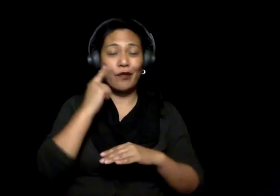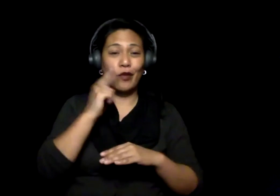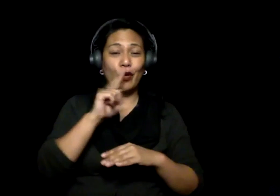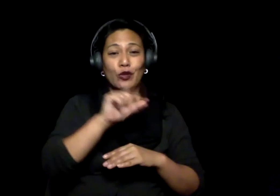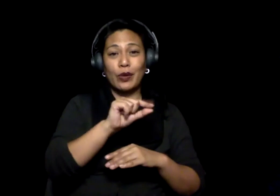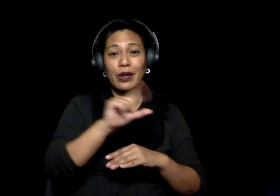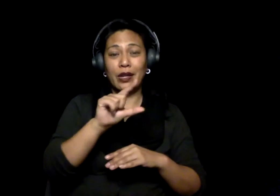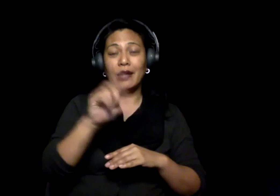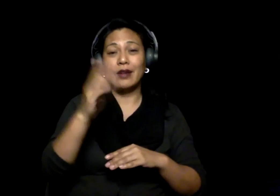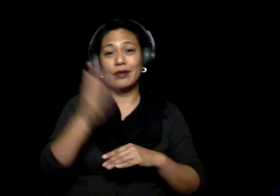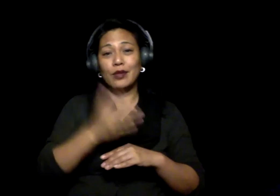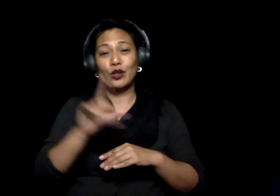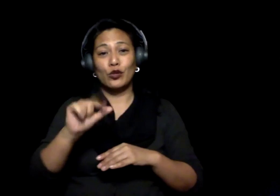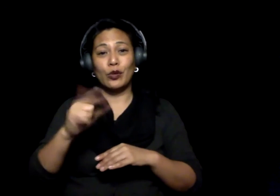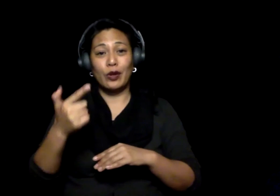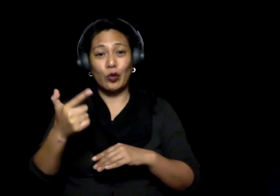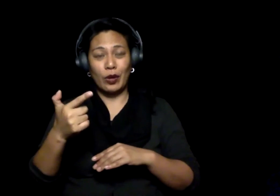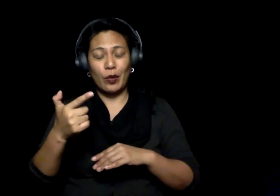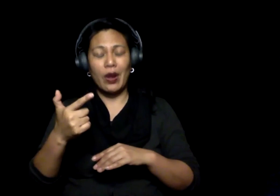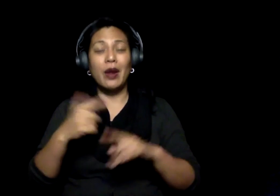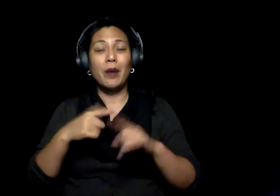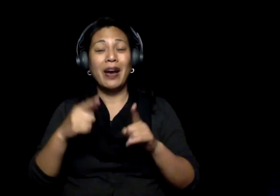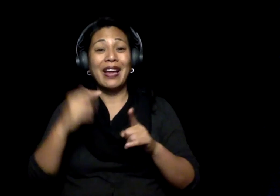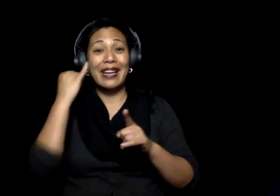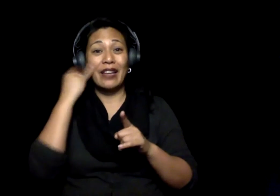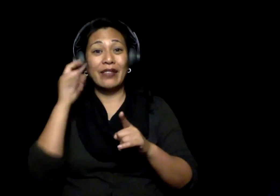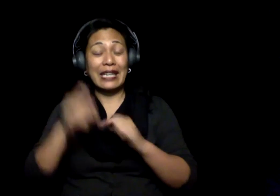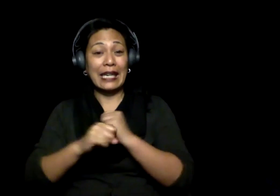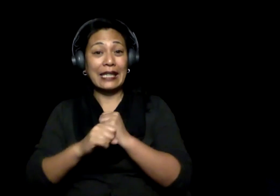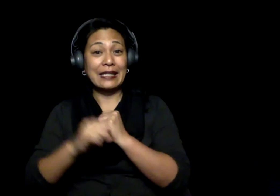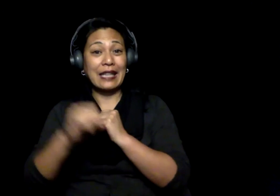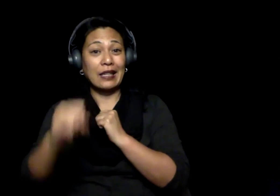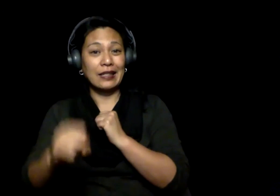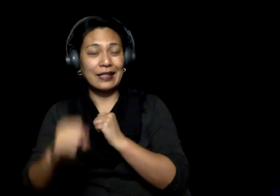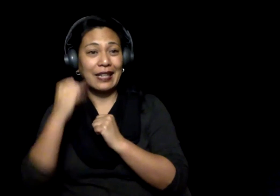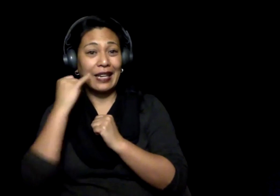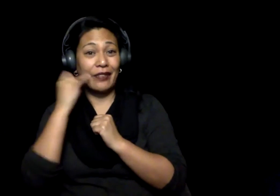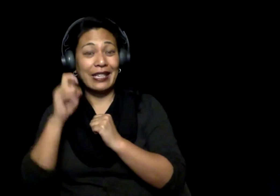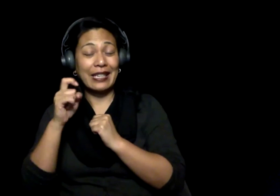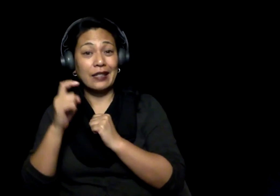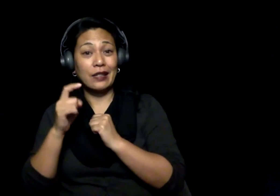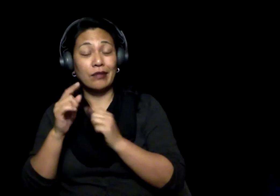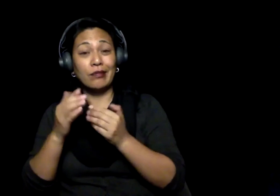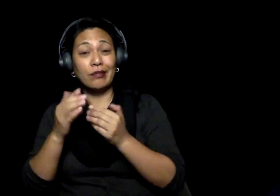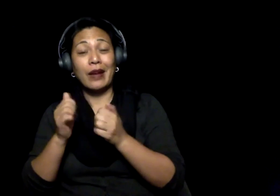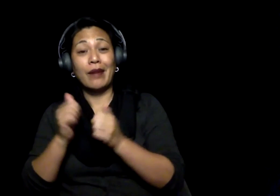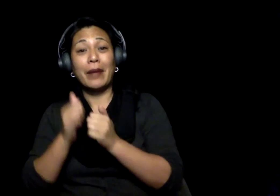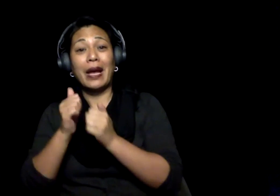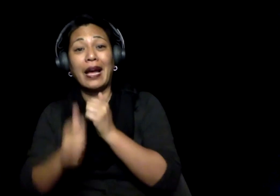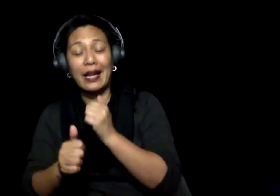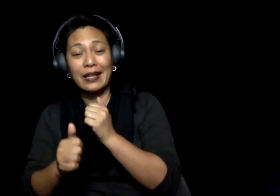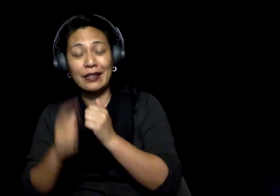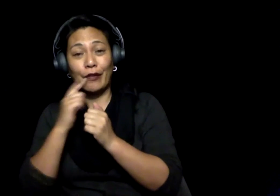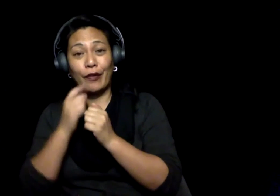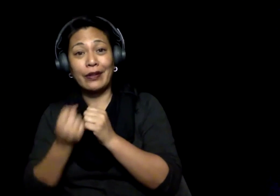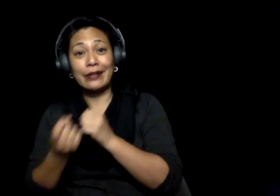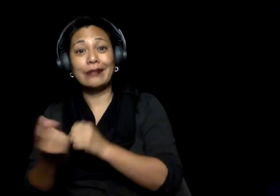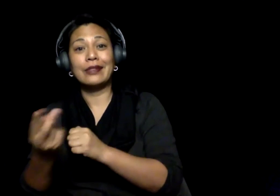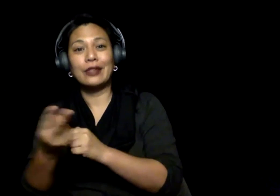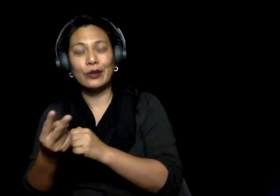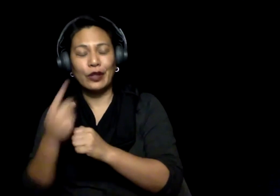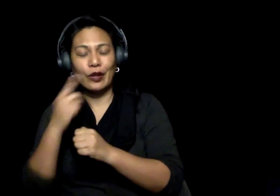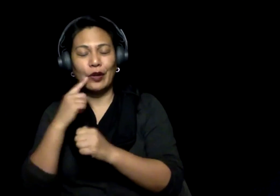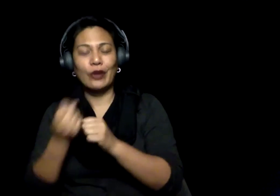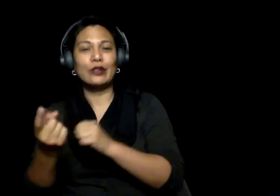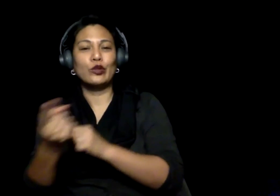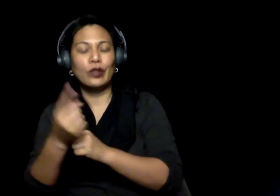an extension of that, if you felt like you needed to go into the spring of the following year, we could just extend it. That's